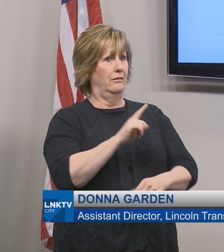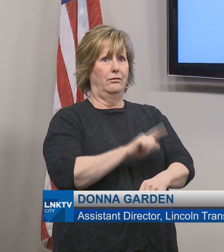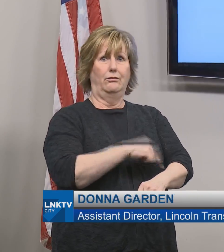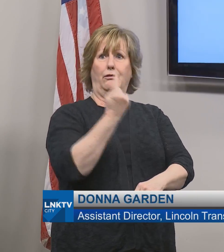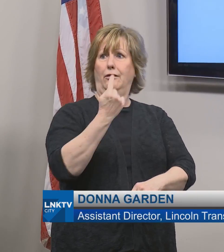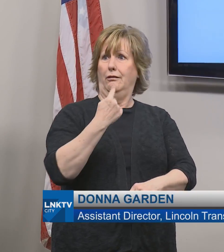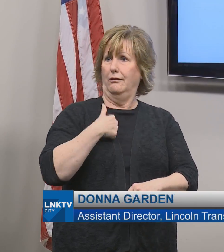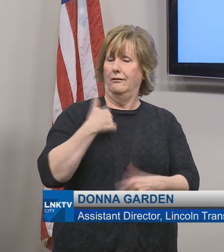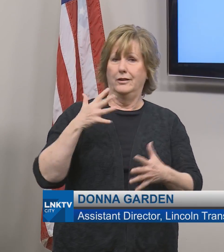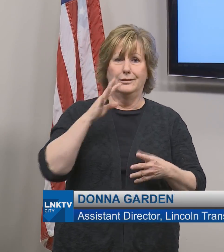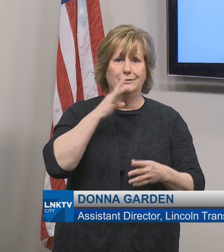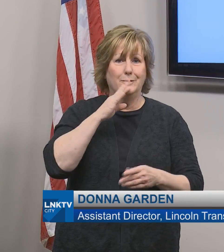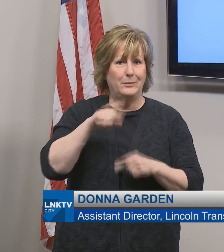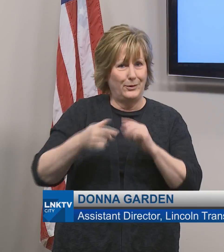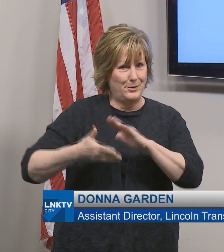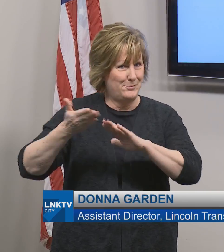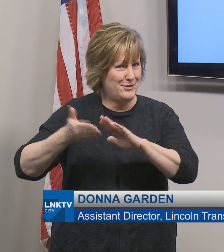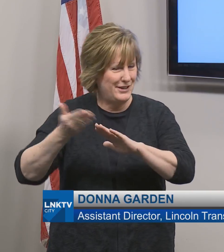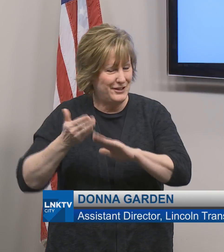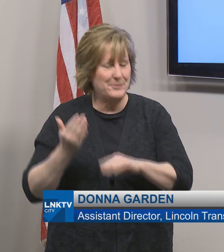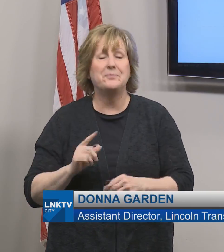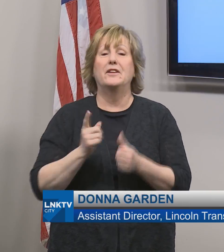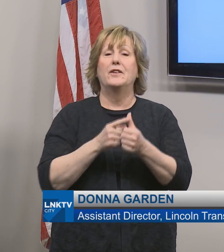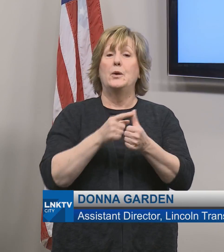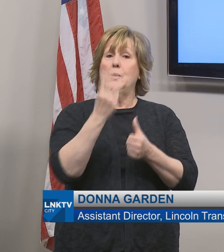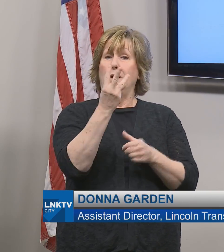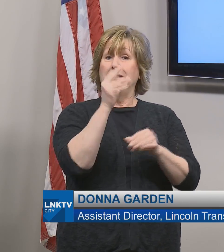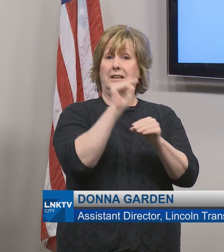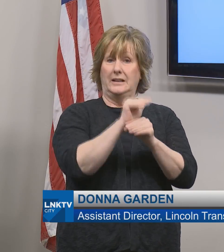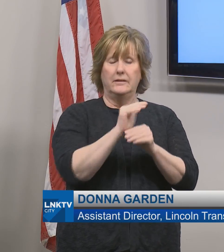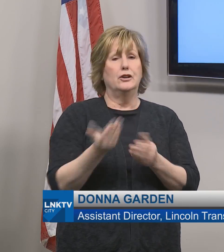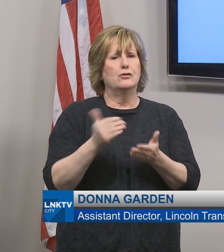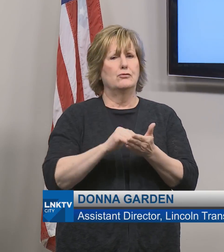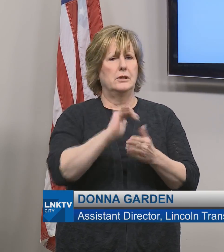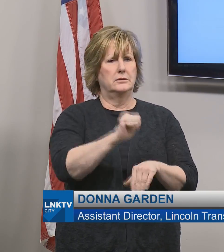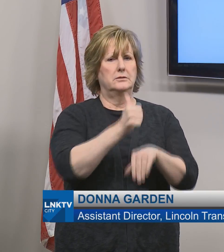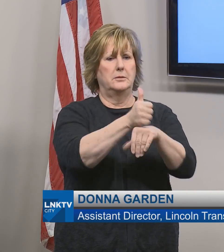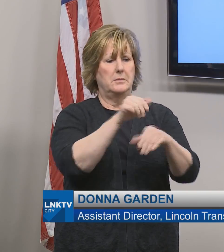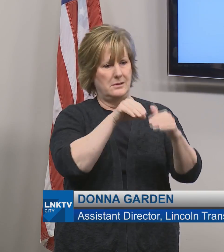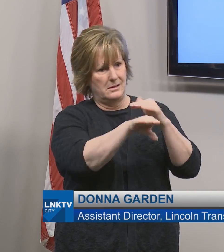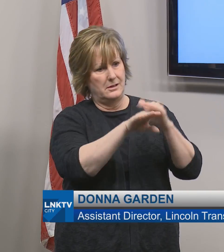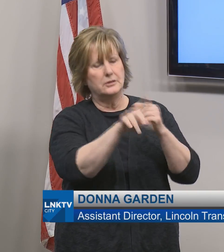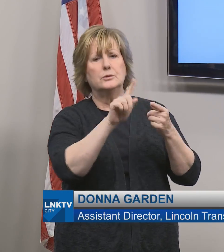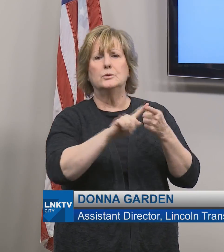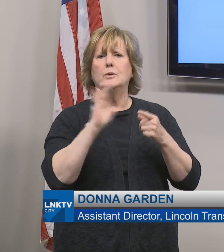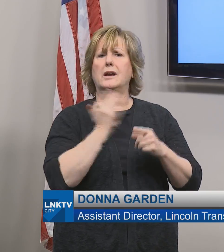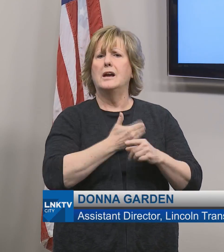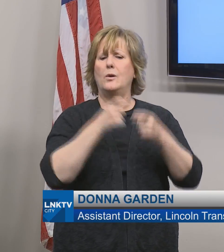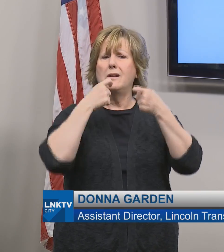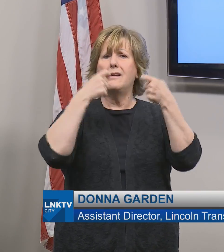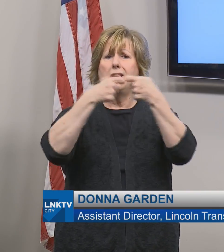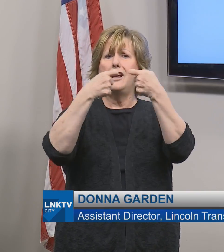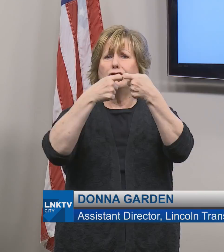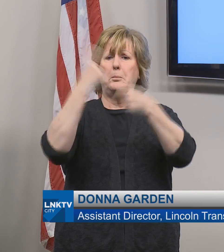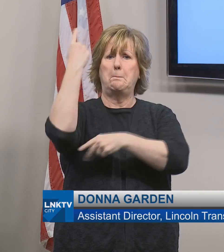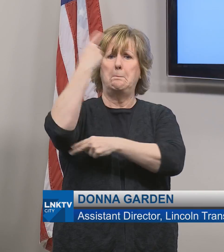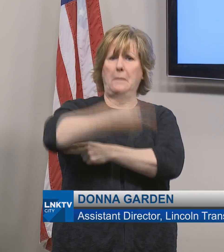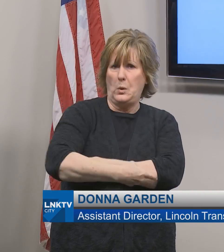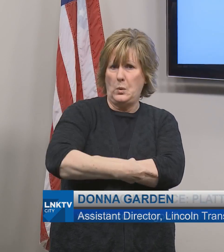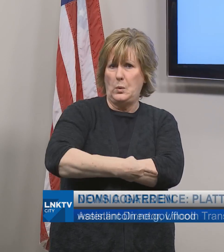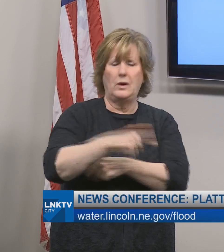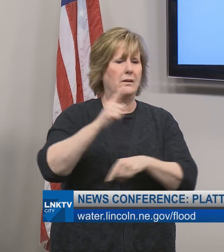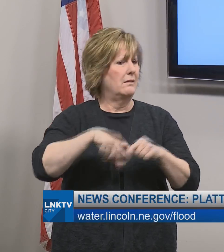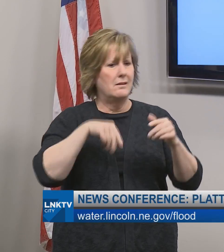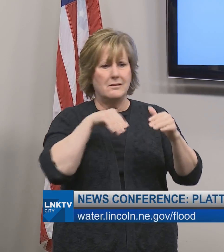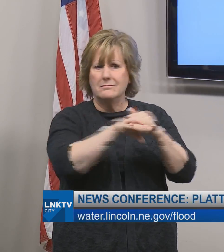about operations. First of all, on Wednesday evening, we reestablished access to our downed electrical lines that were preventing us